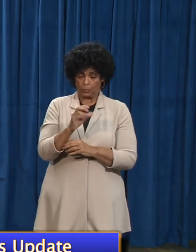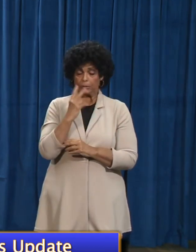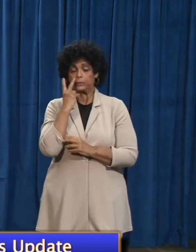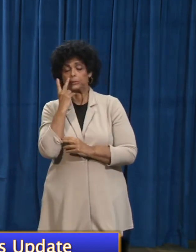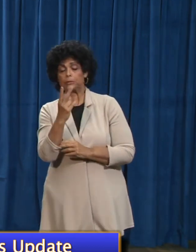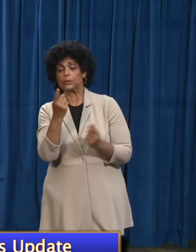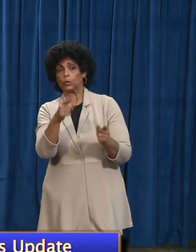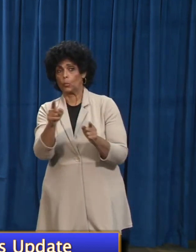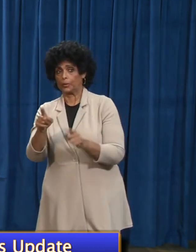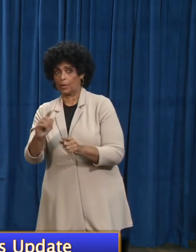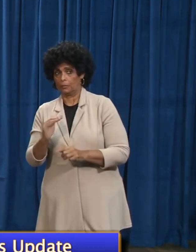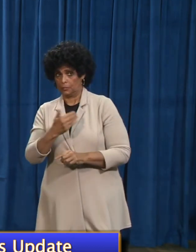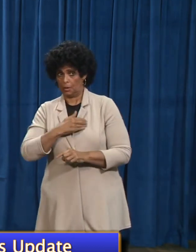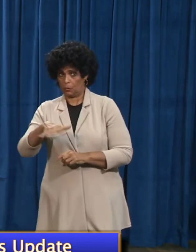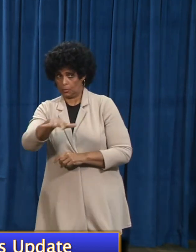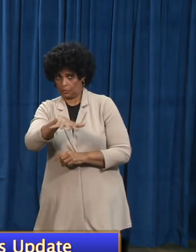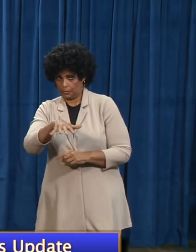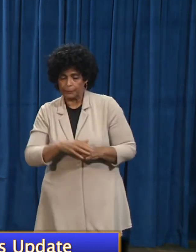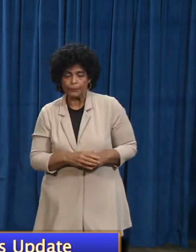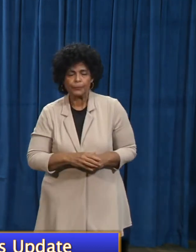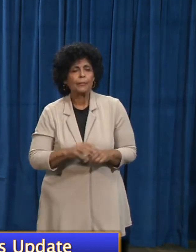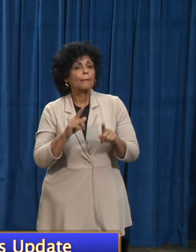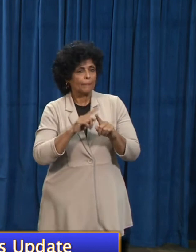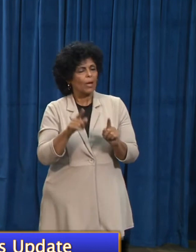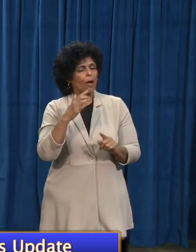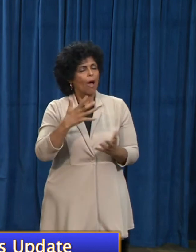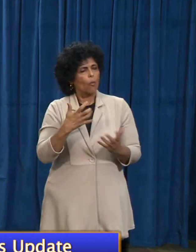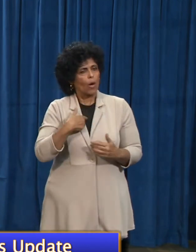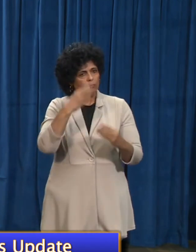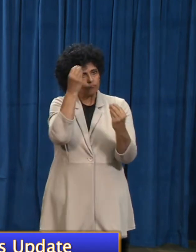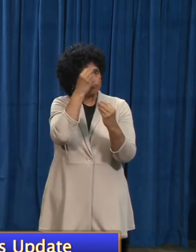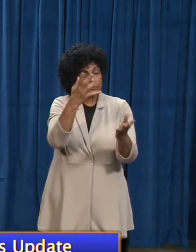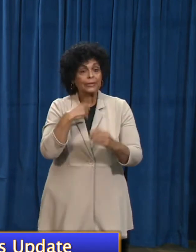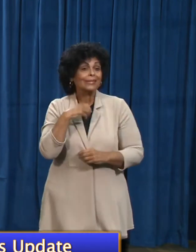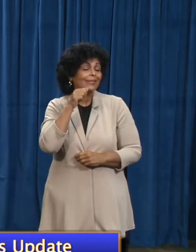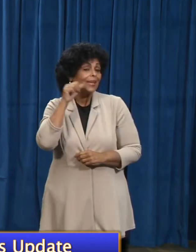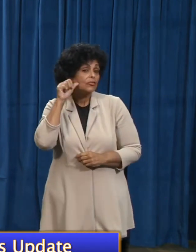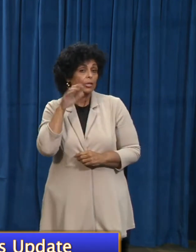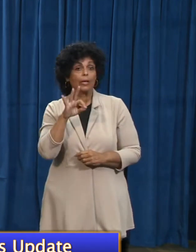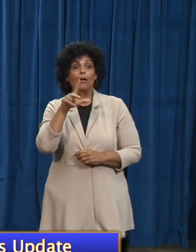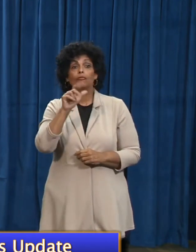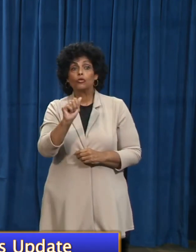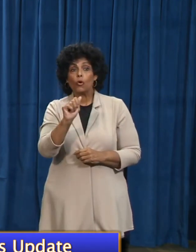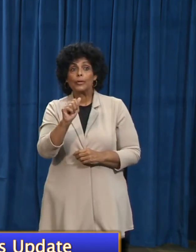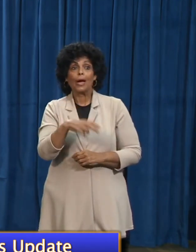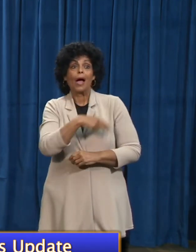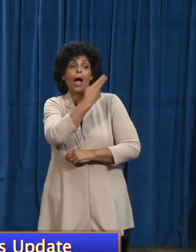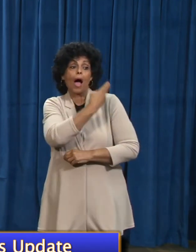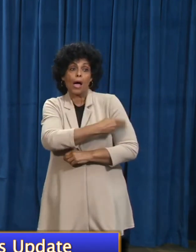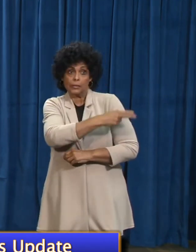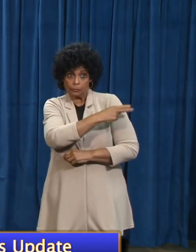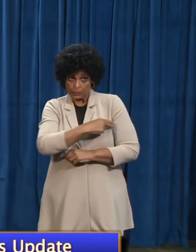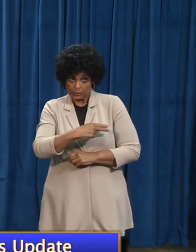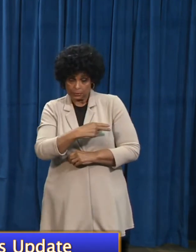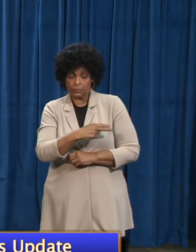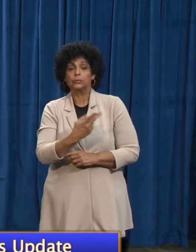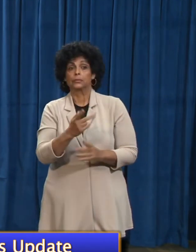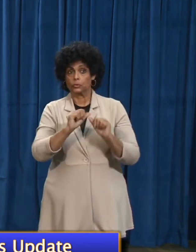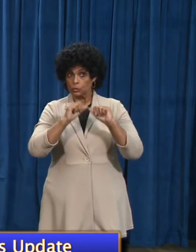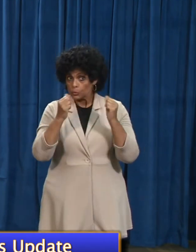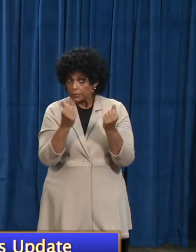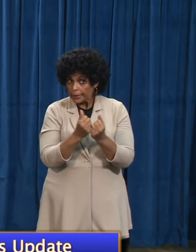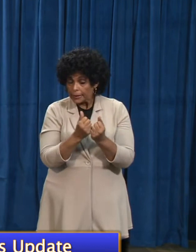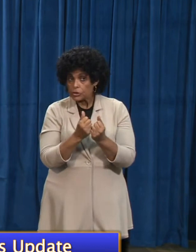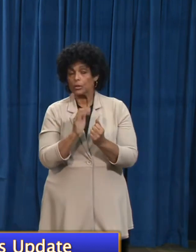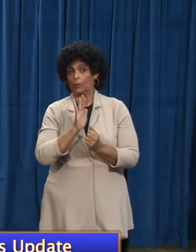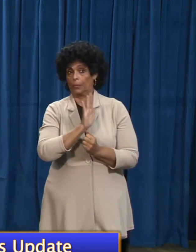community. But I do want to report to you that yesterday, the Florida Hospital Association released some very encouraging